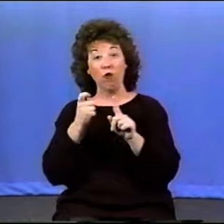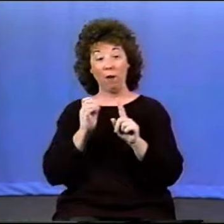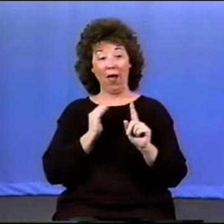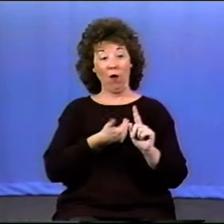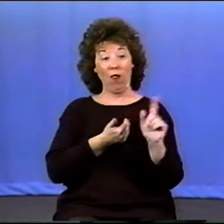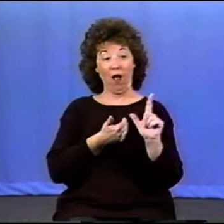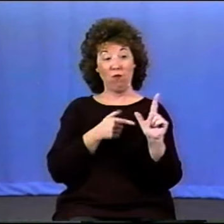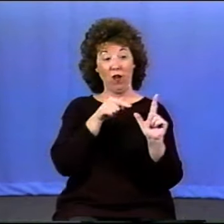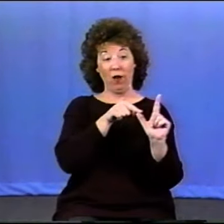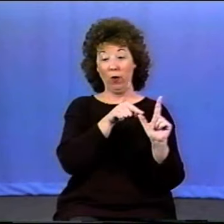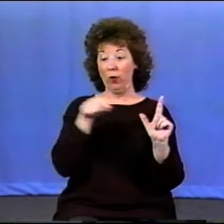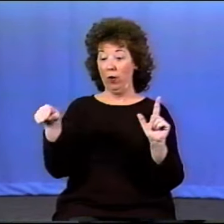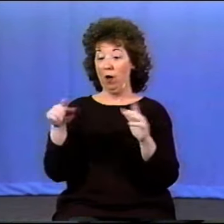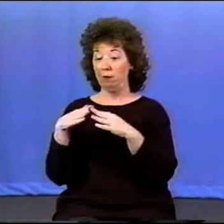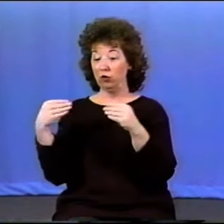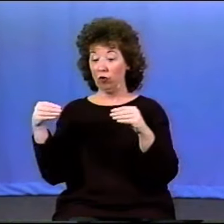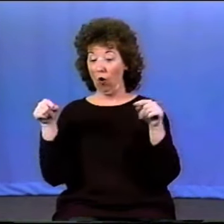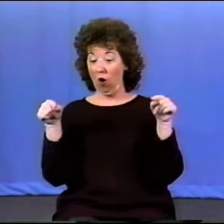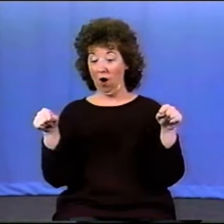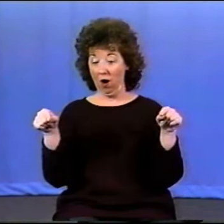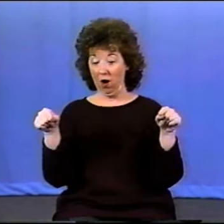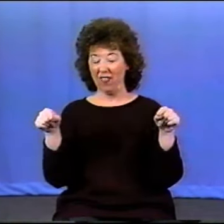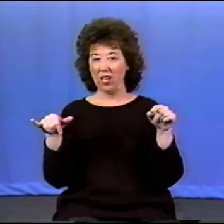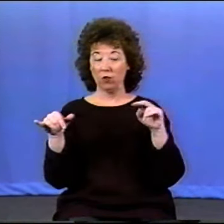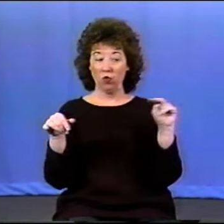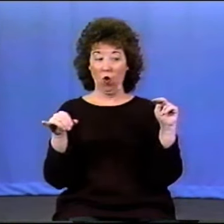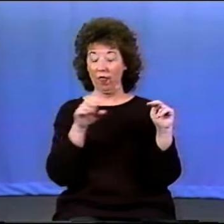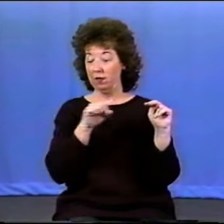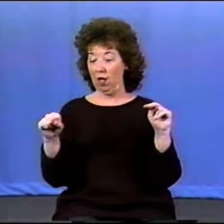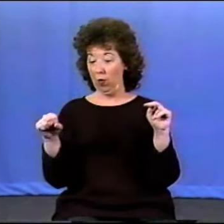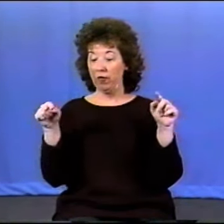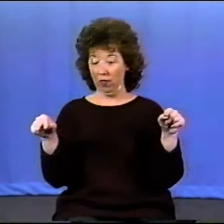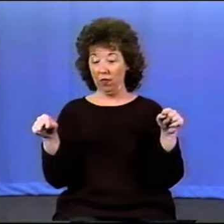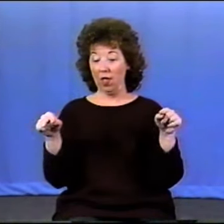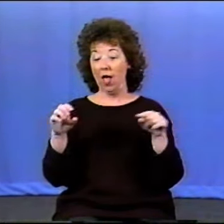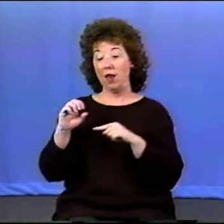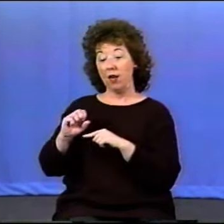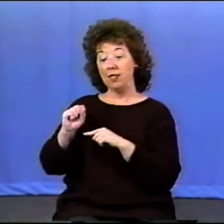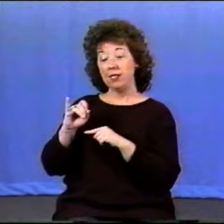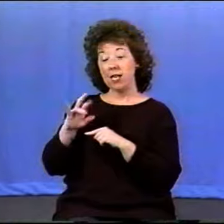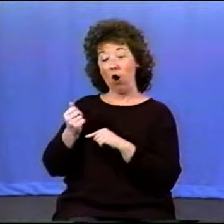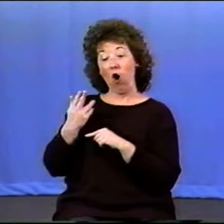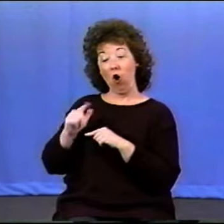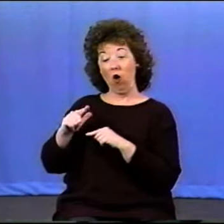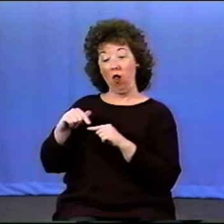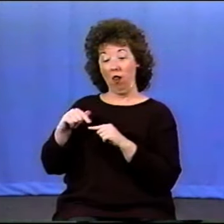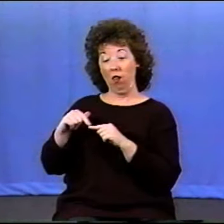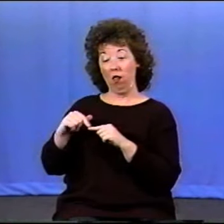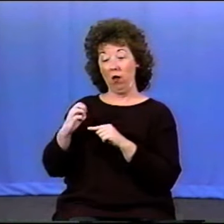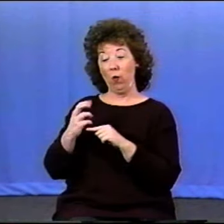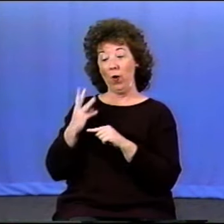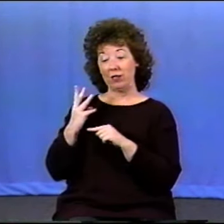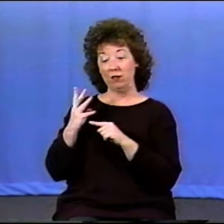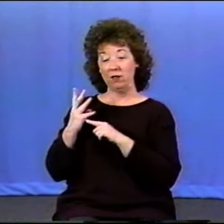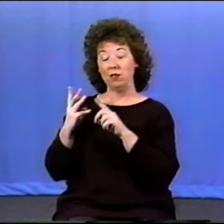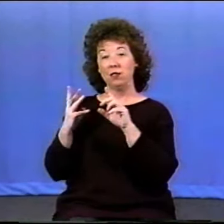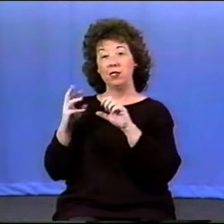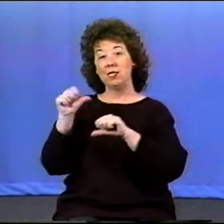the bookstore, north and south, and from Sierra Hall to Science 1 in an east-west